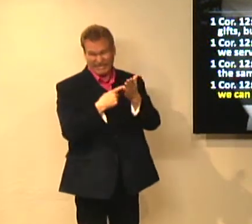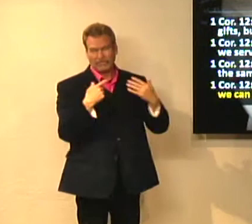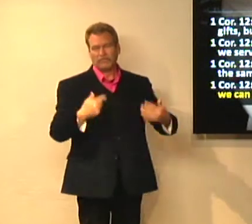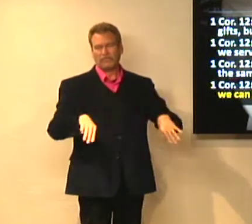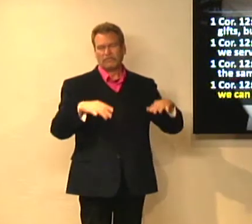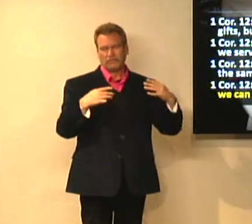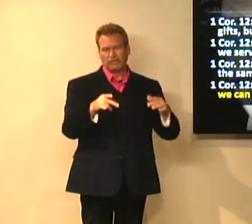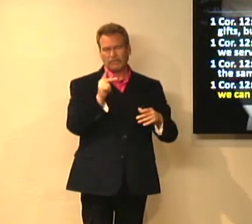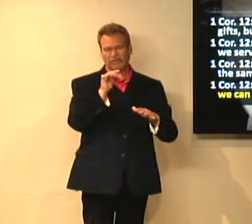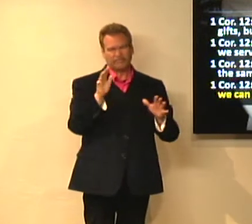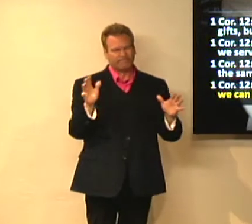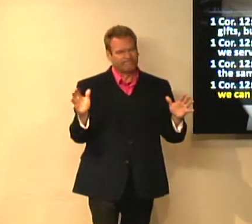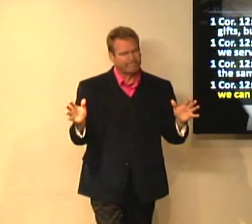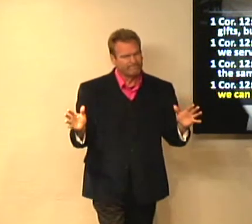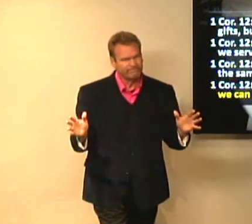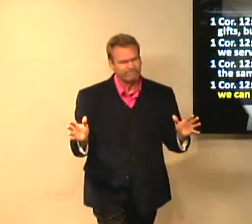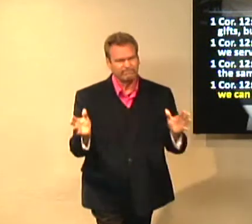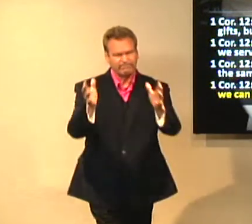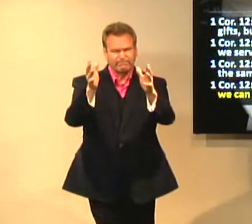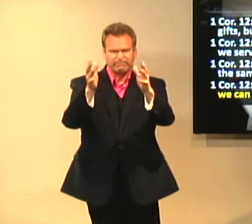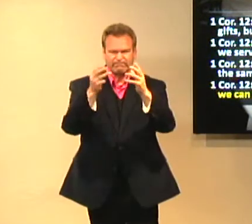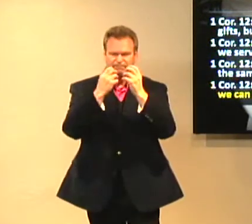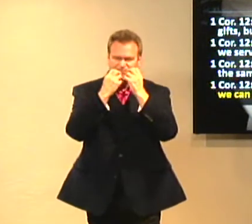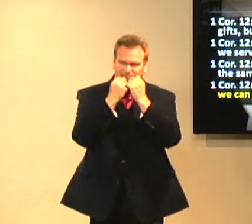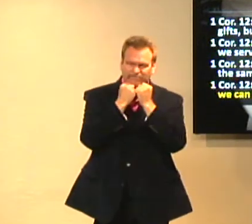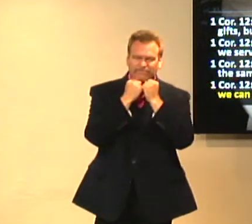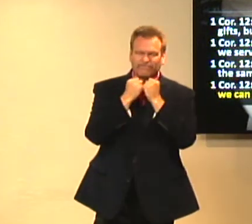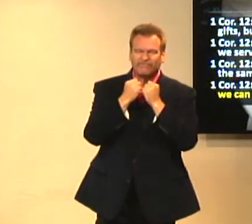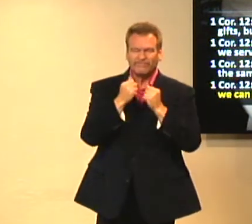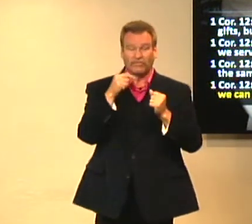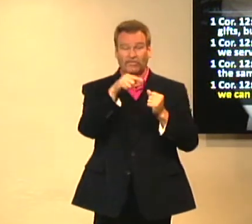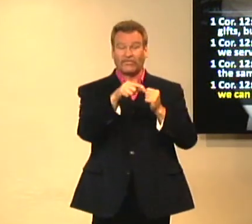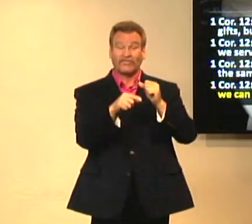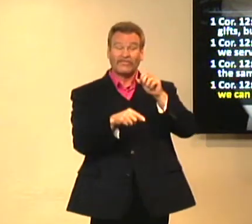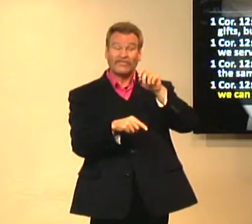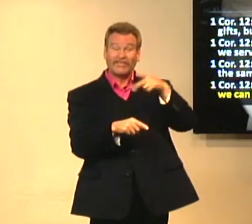chapter 4, as we have been discussing, Paul was trying to encourage these people.